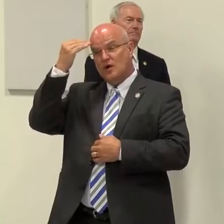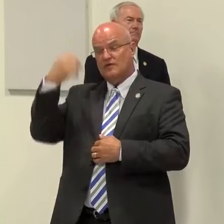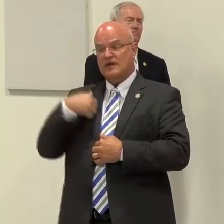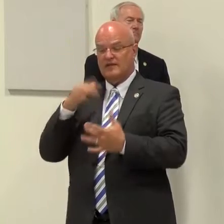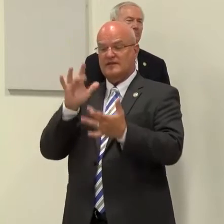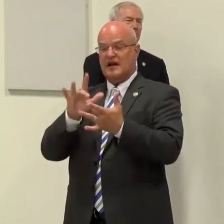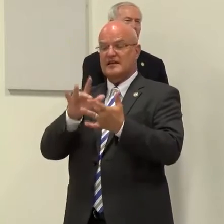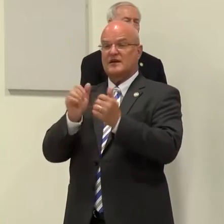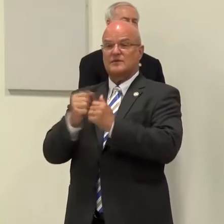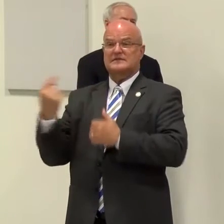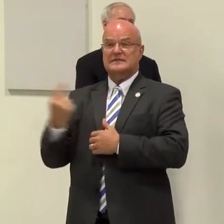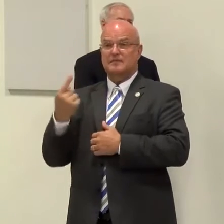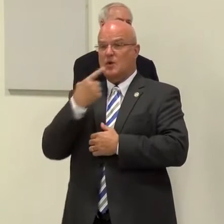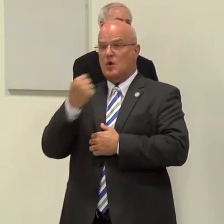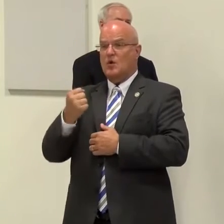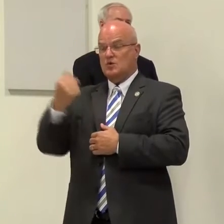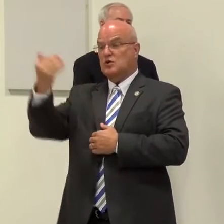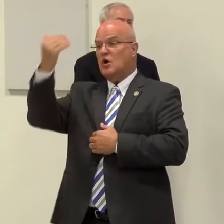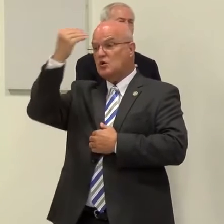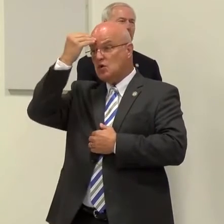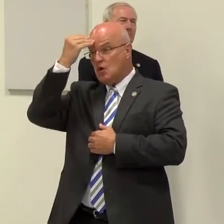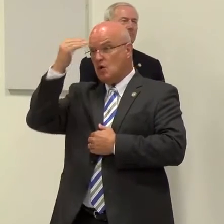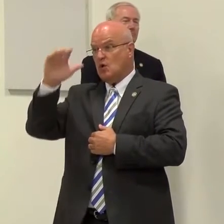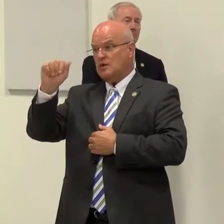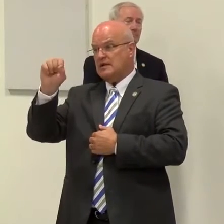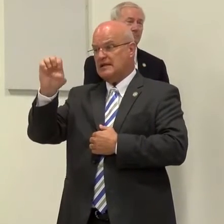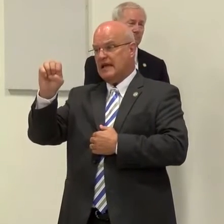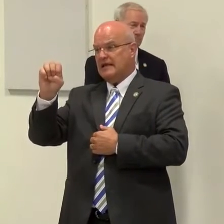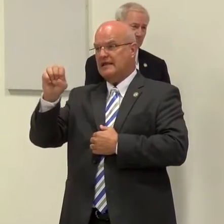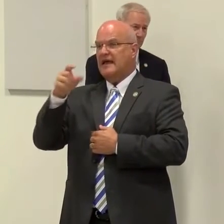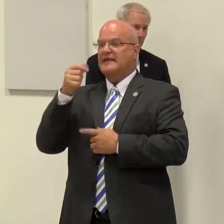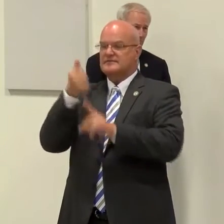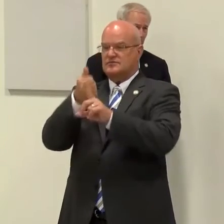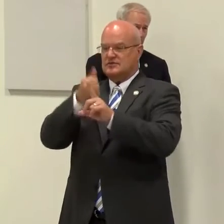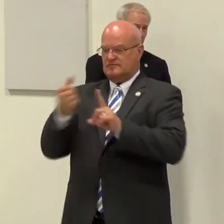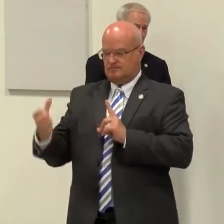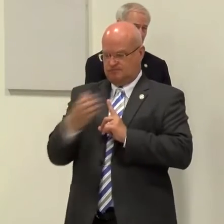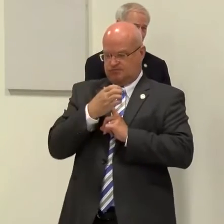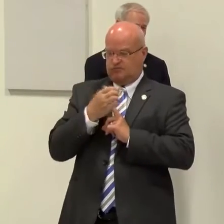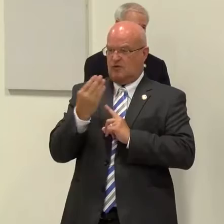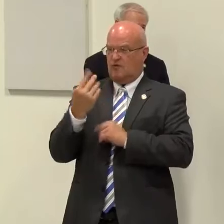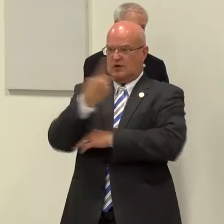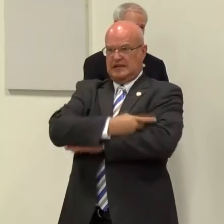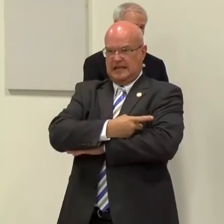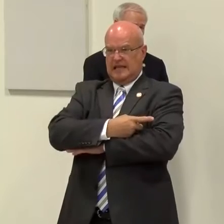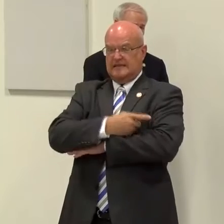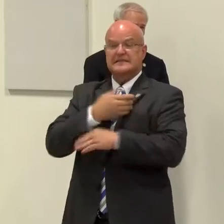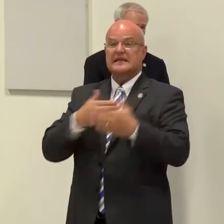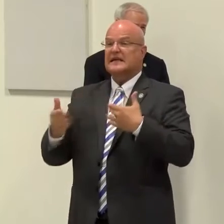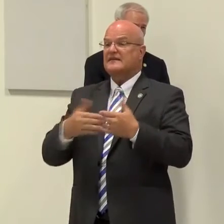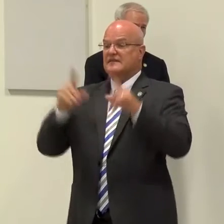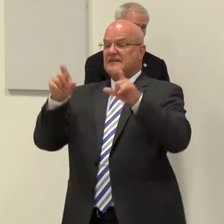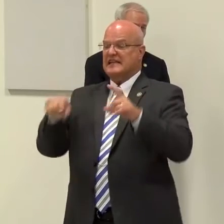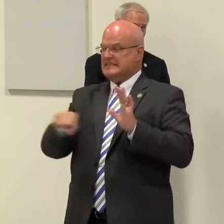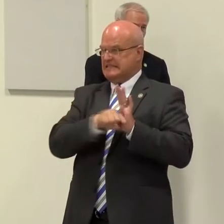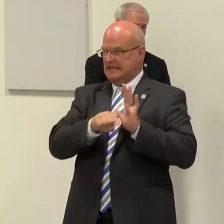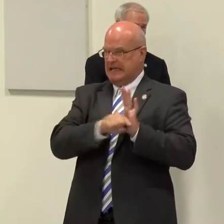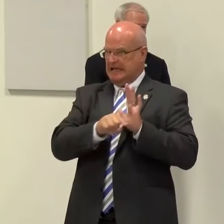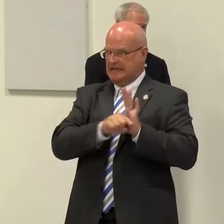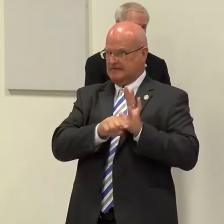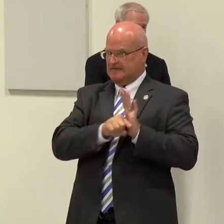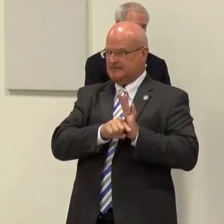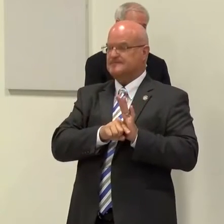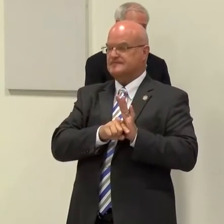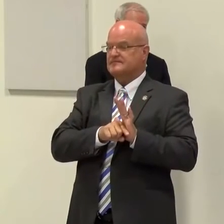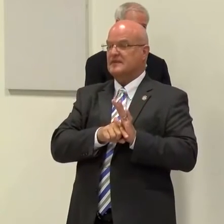have contact with someone who's a known case, you have to be quarantined for 14 days, even if that test is negative at